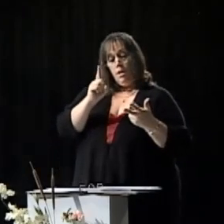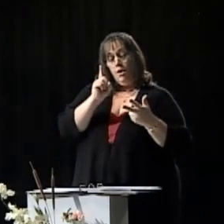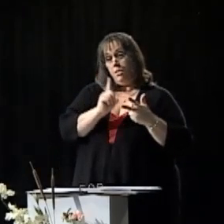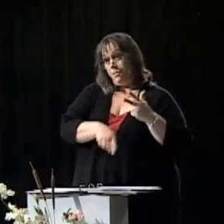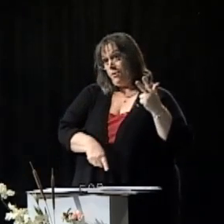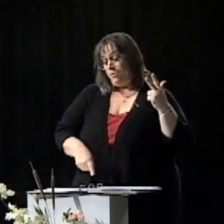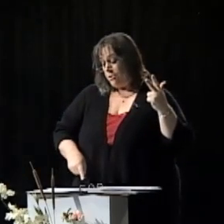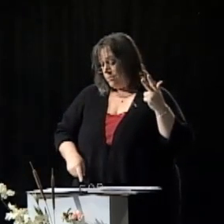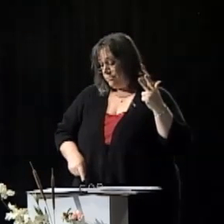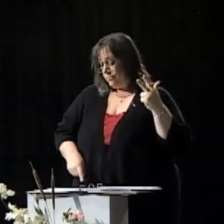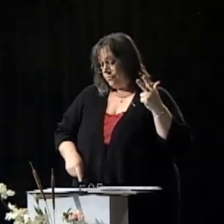Third,